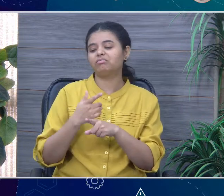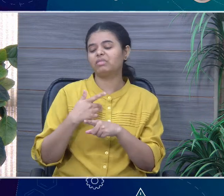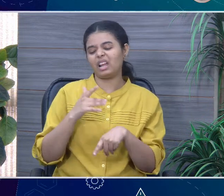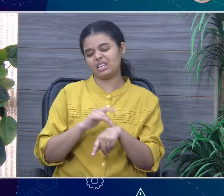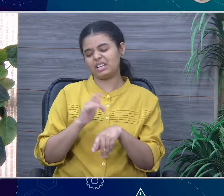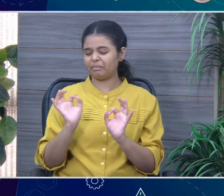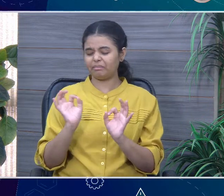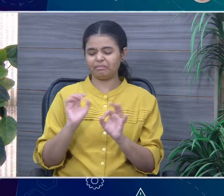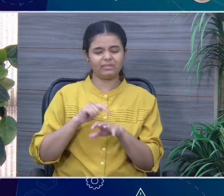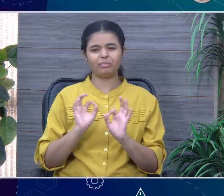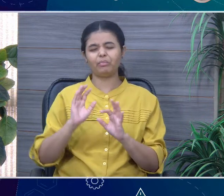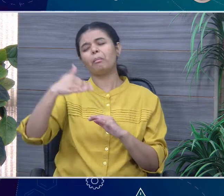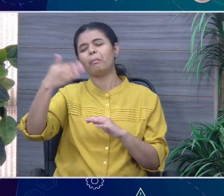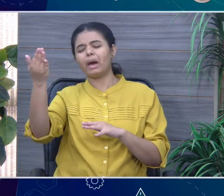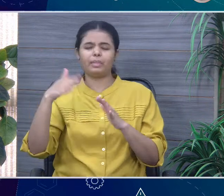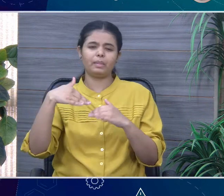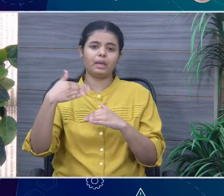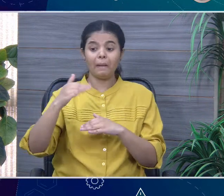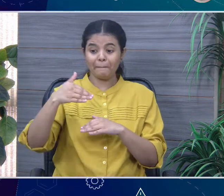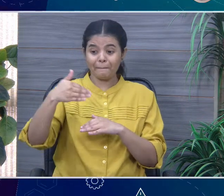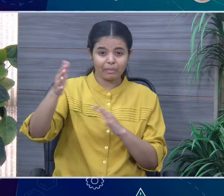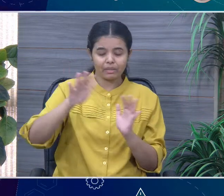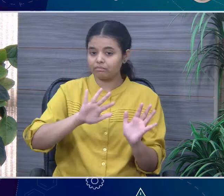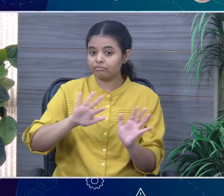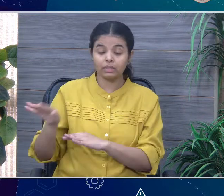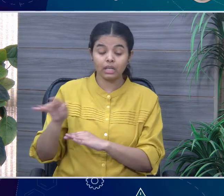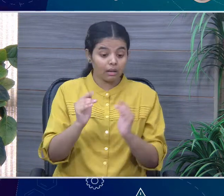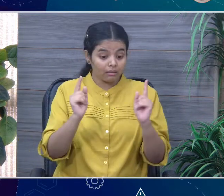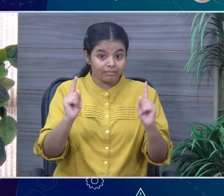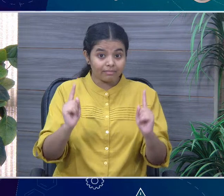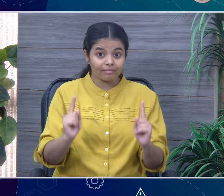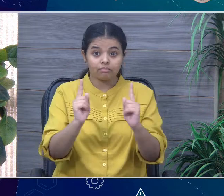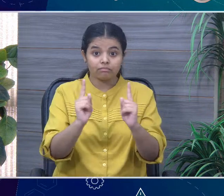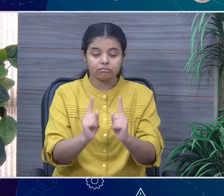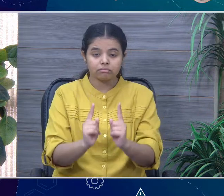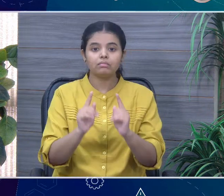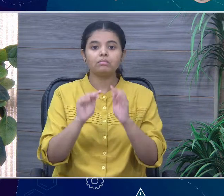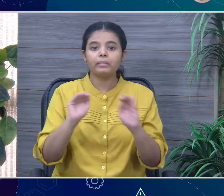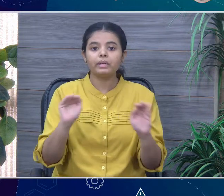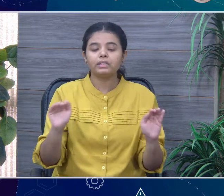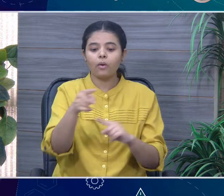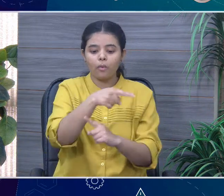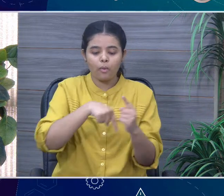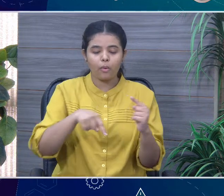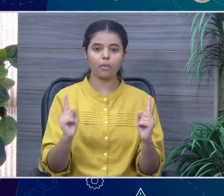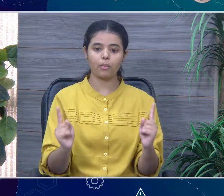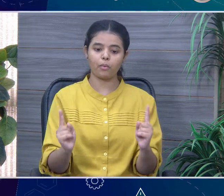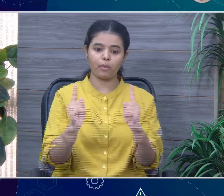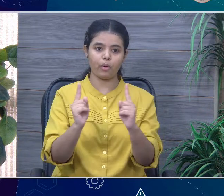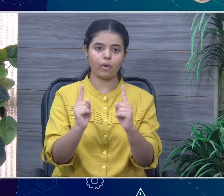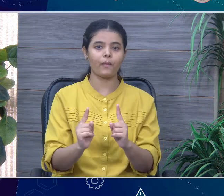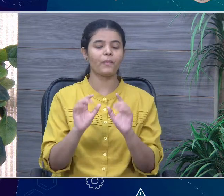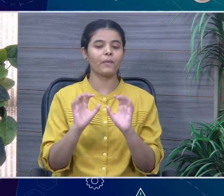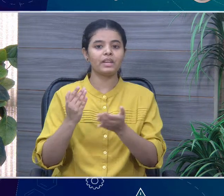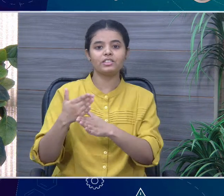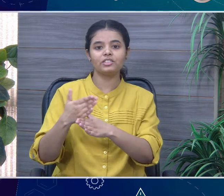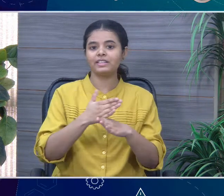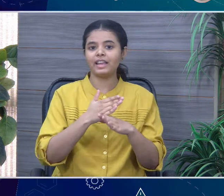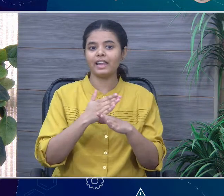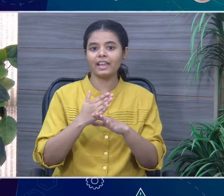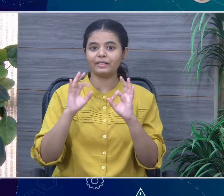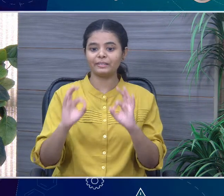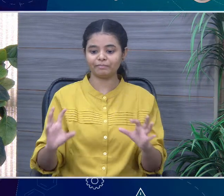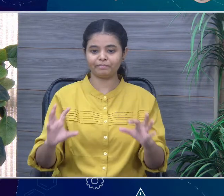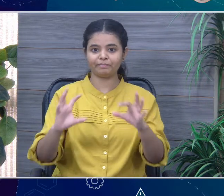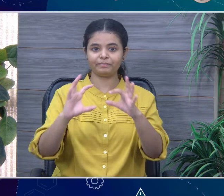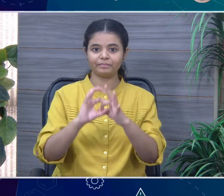the child has found a buddy to whom he or she can always share. And then the other child